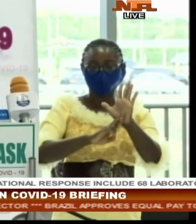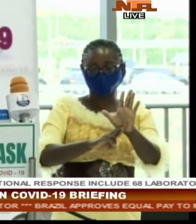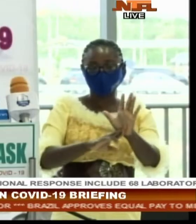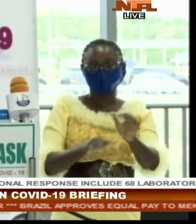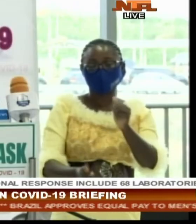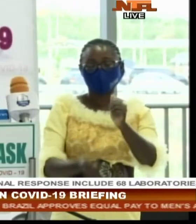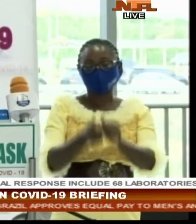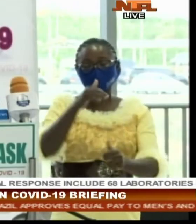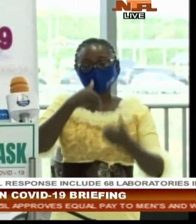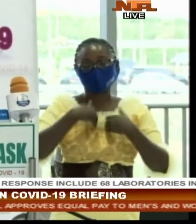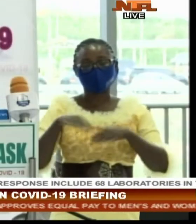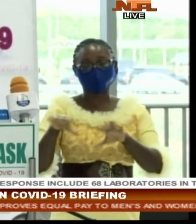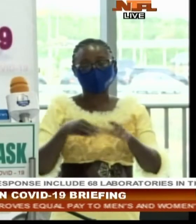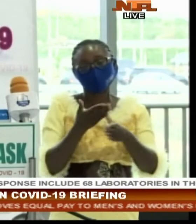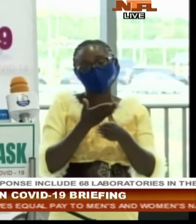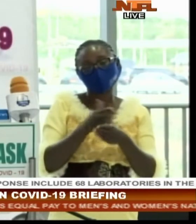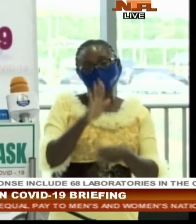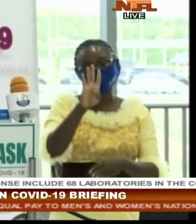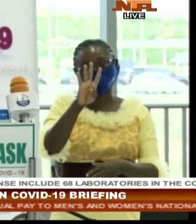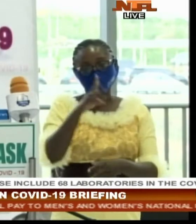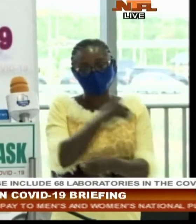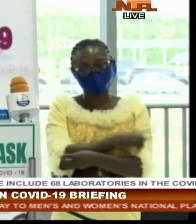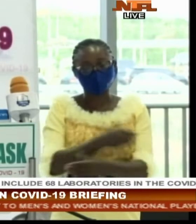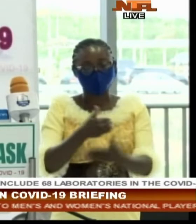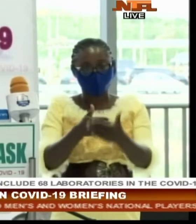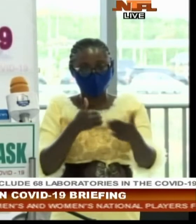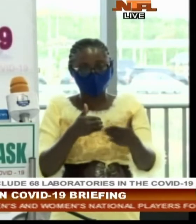the stipulated 4 days before boarding.